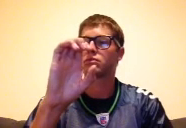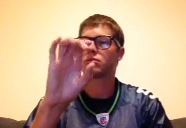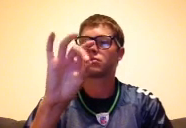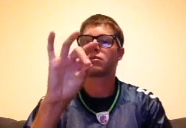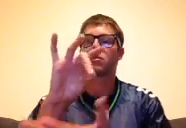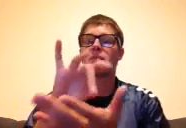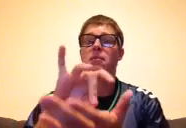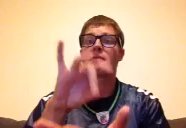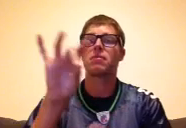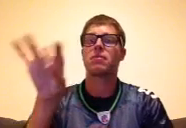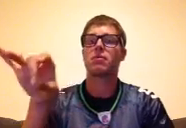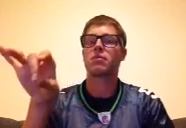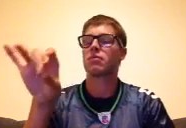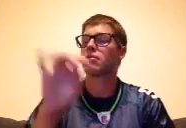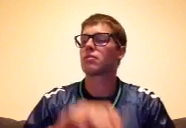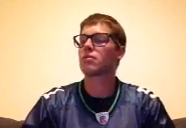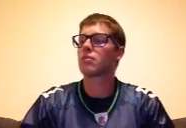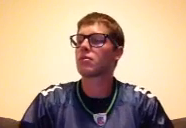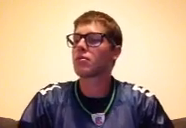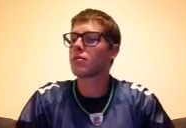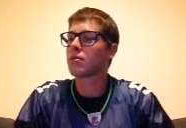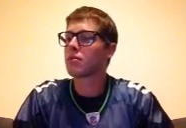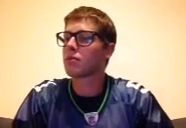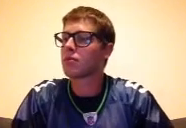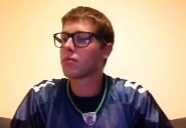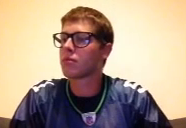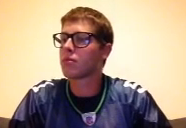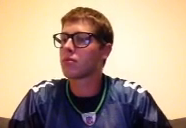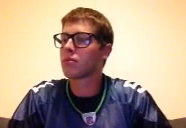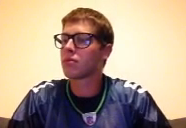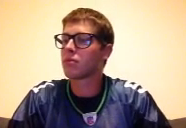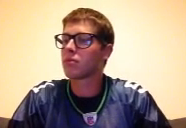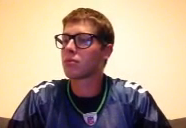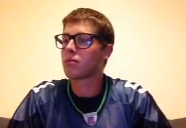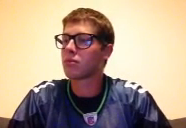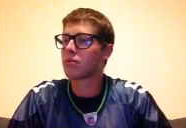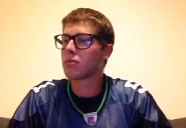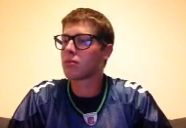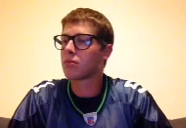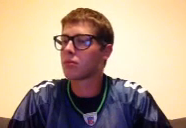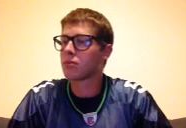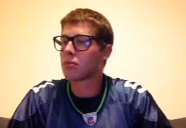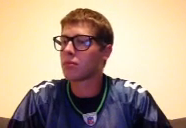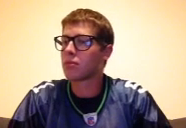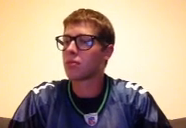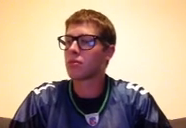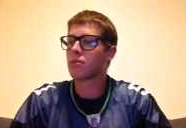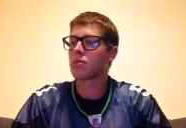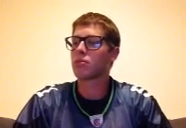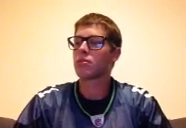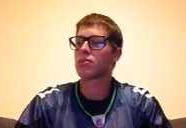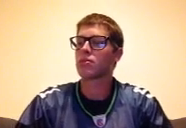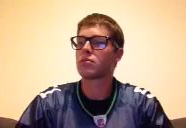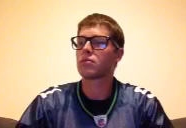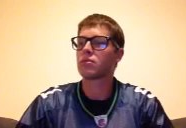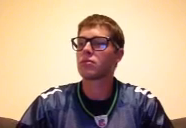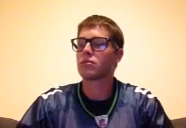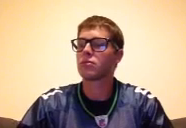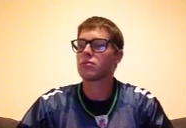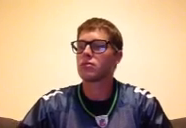reaction from NFL players, to see the reaction from Packer players who are just lambasting the league with profanity on Twitter, to read our colleagues who